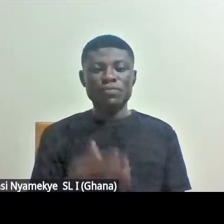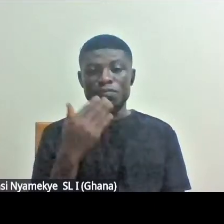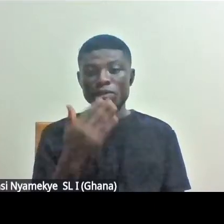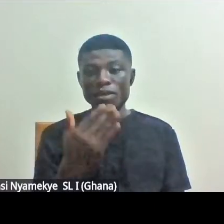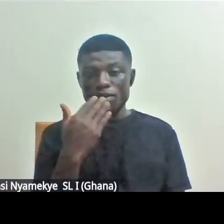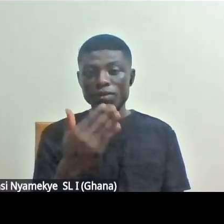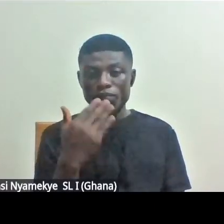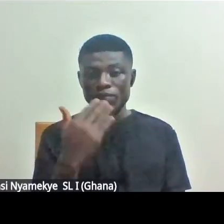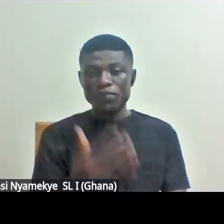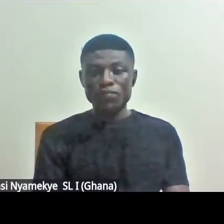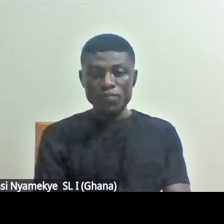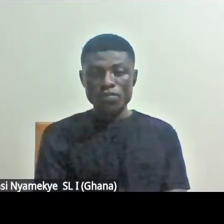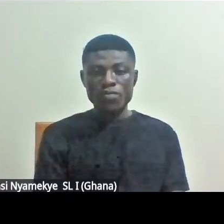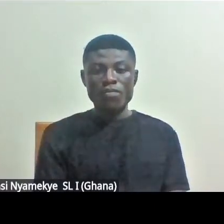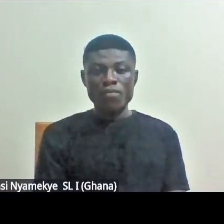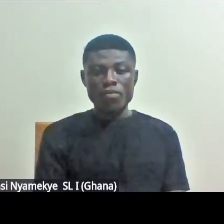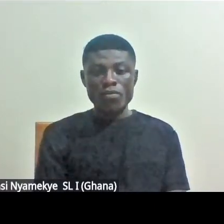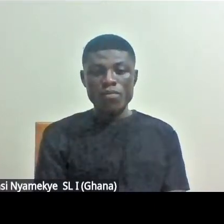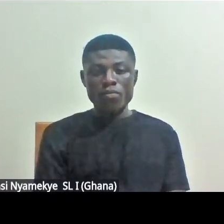Yeah.